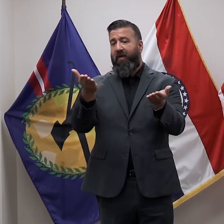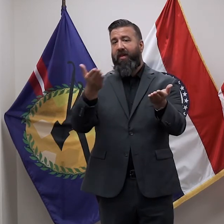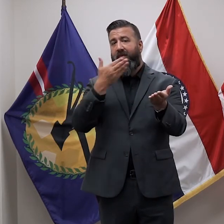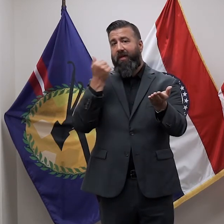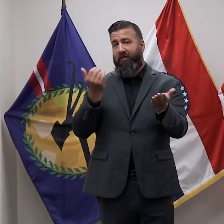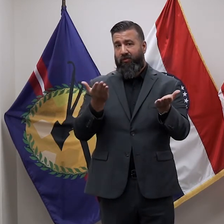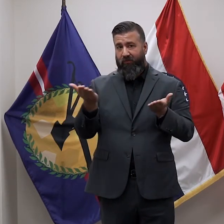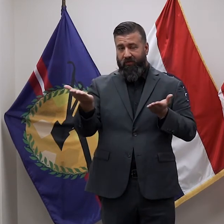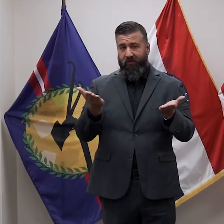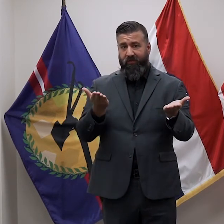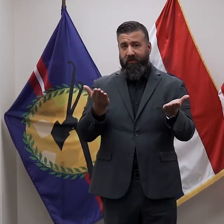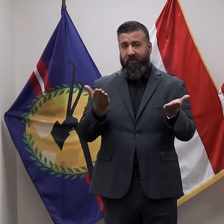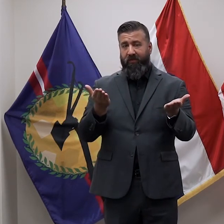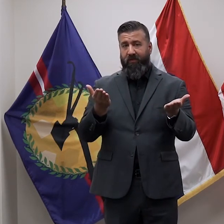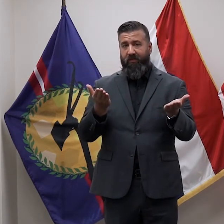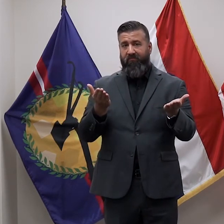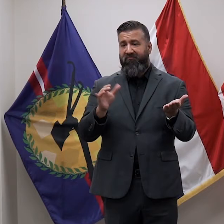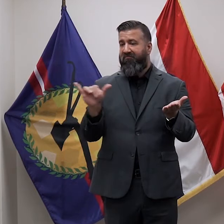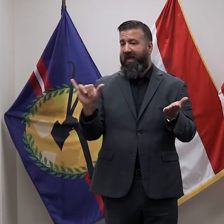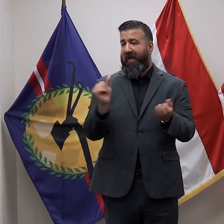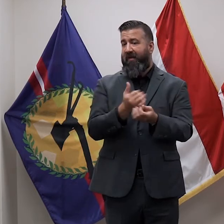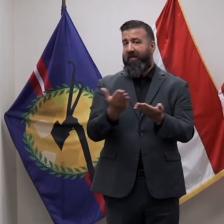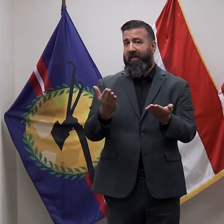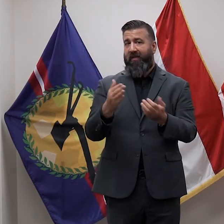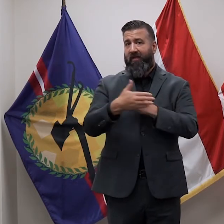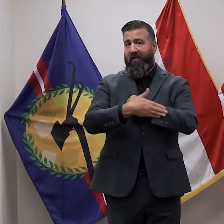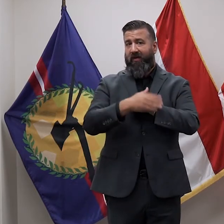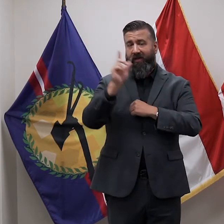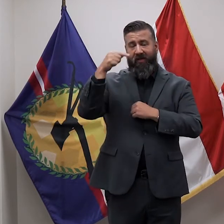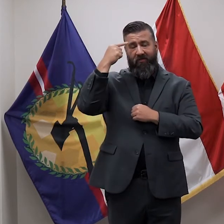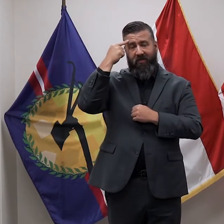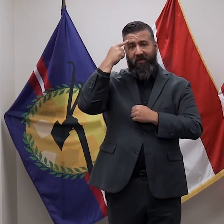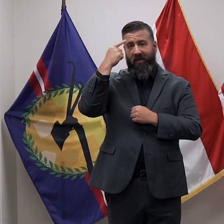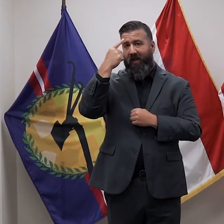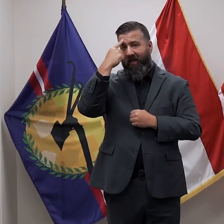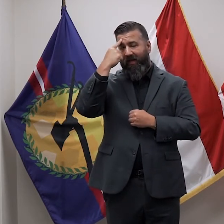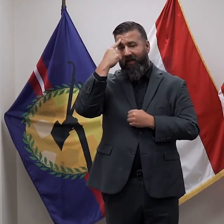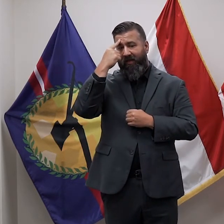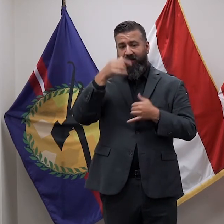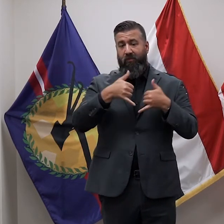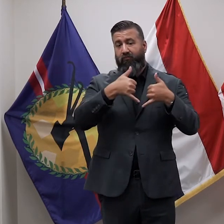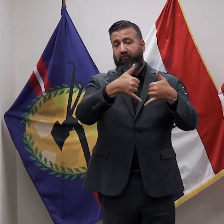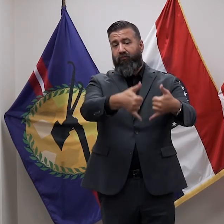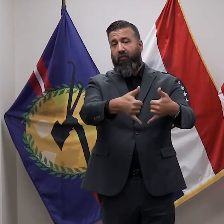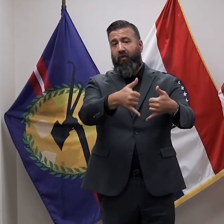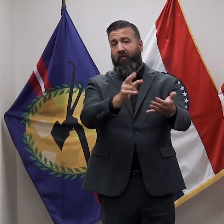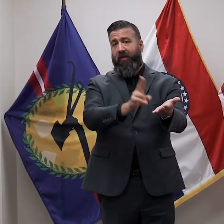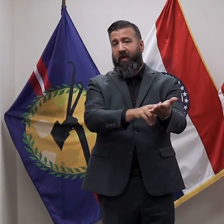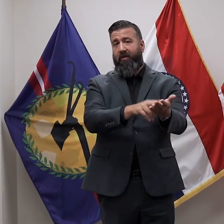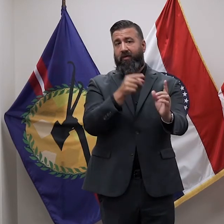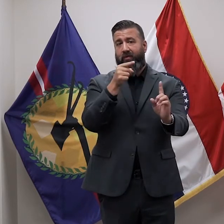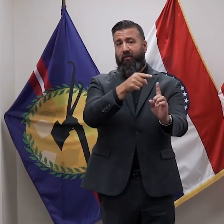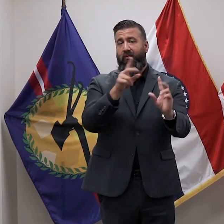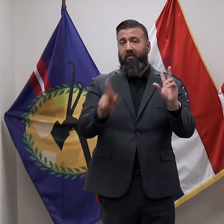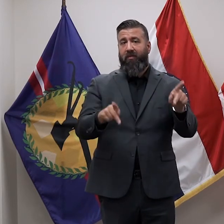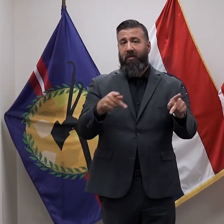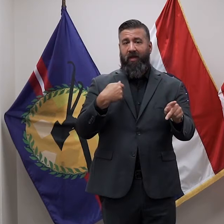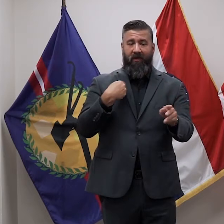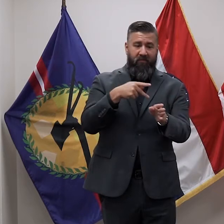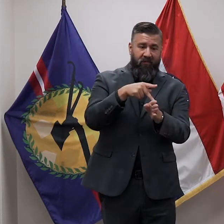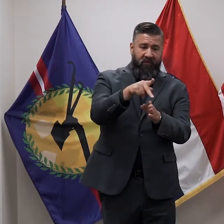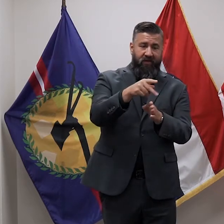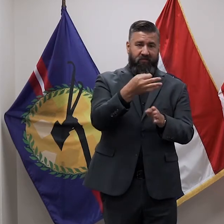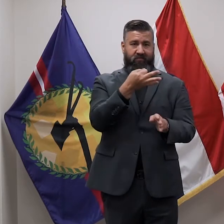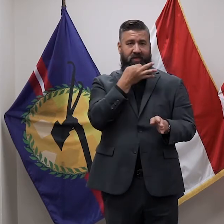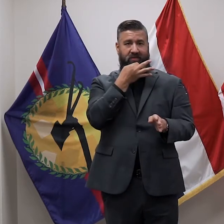best service. And like everything in county government, I leave the awarding of contracts to the people who have professional